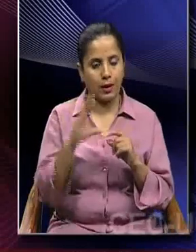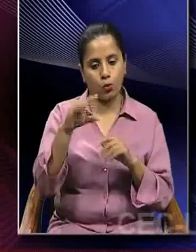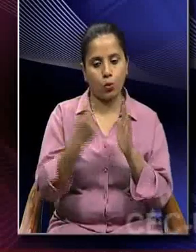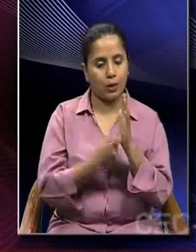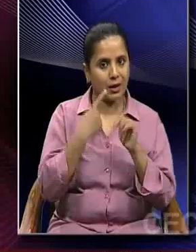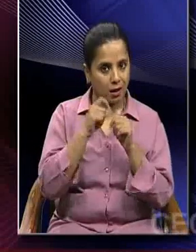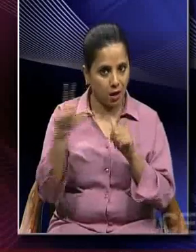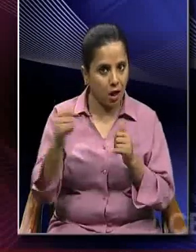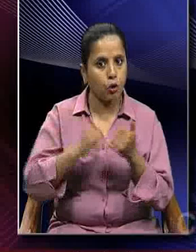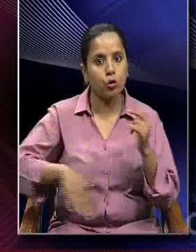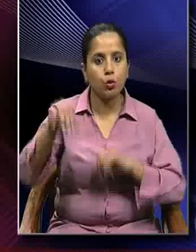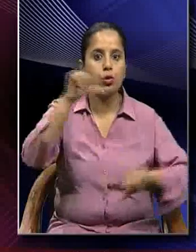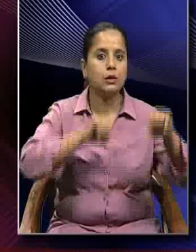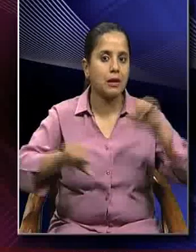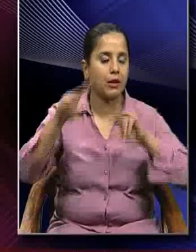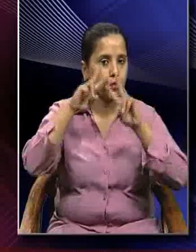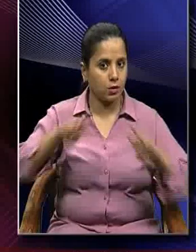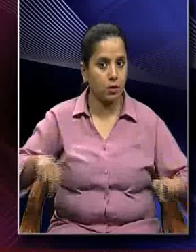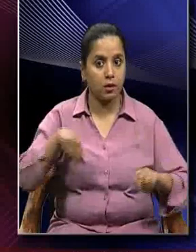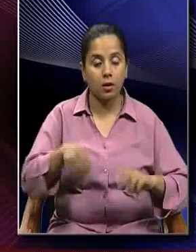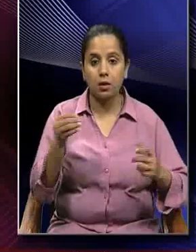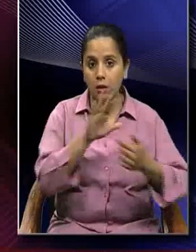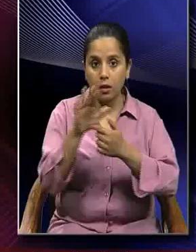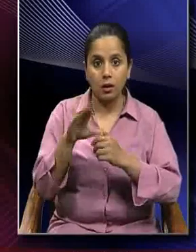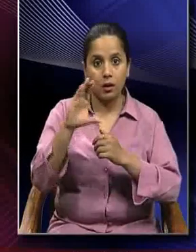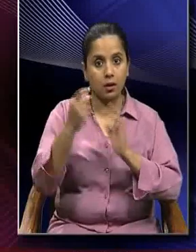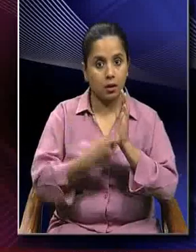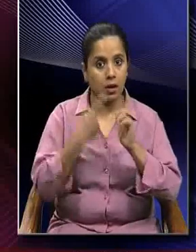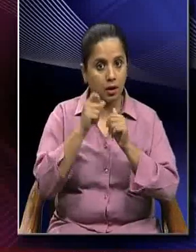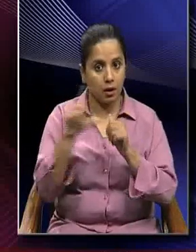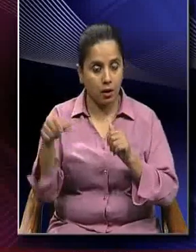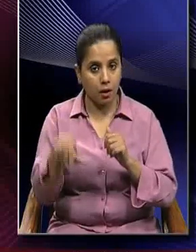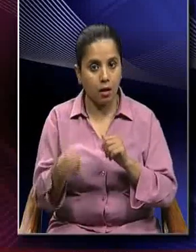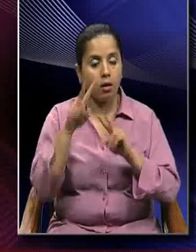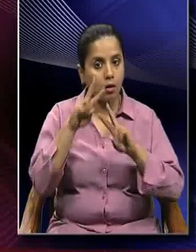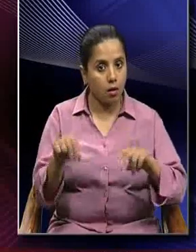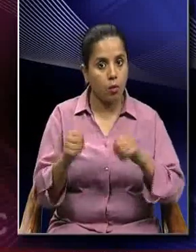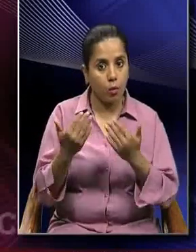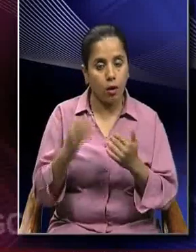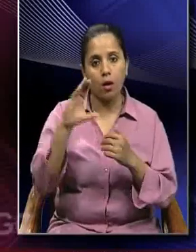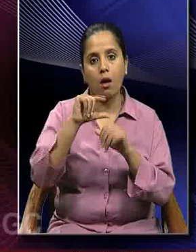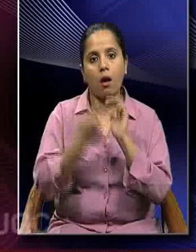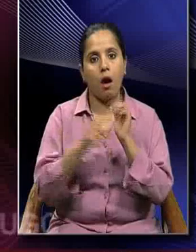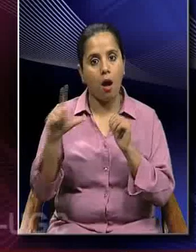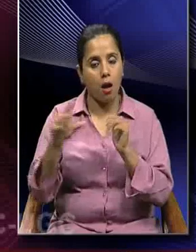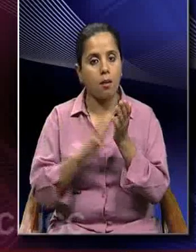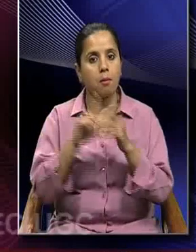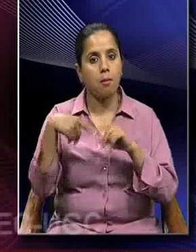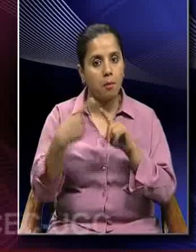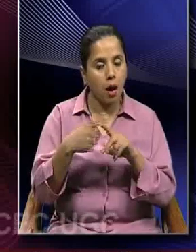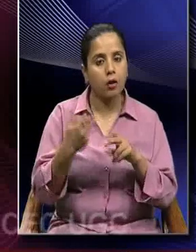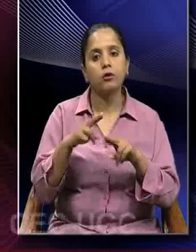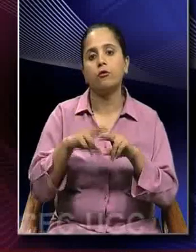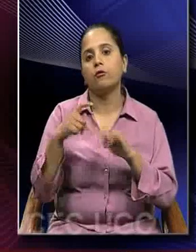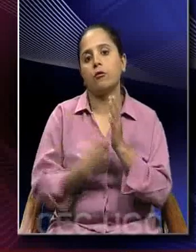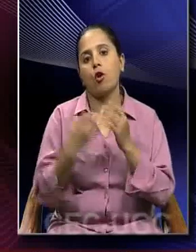science research. So this approach, which is known as critical realism, can be traced to Karl Marx and Freud, and